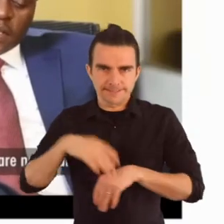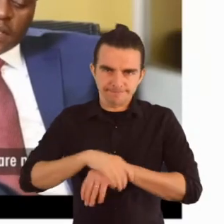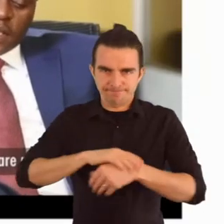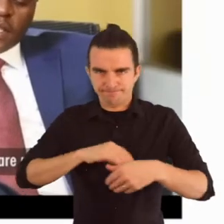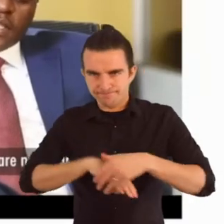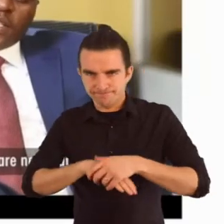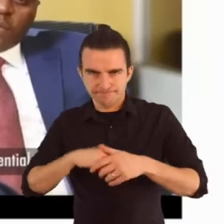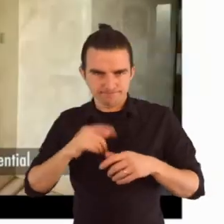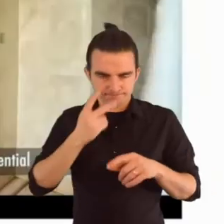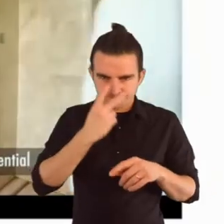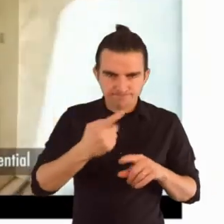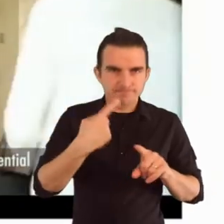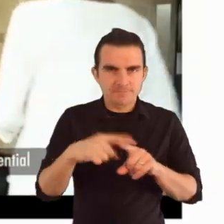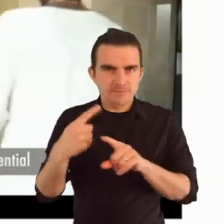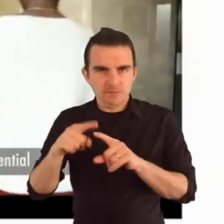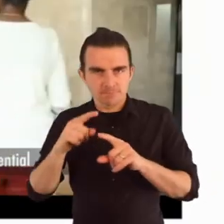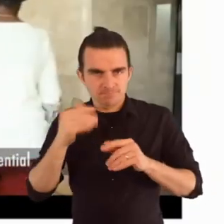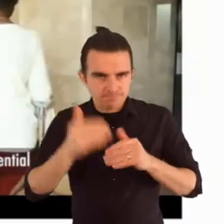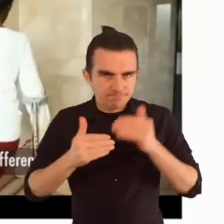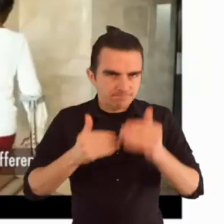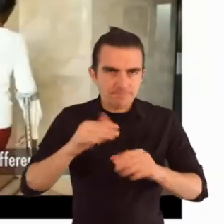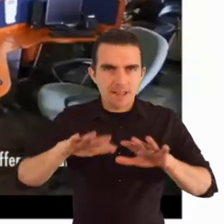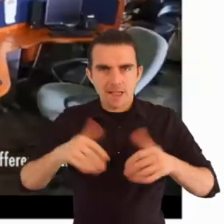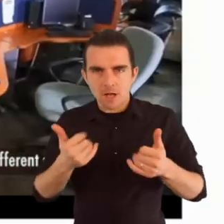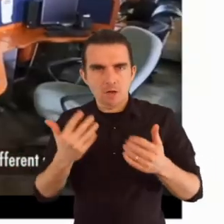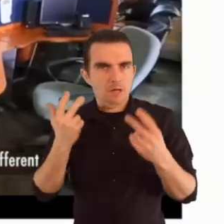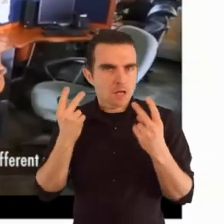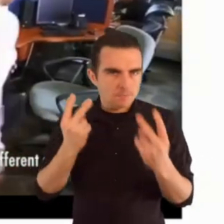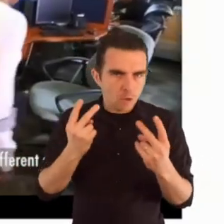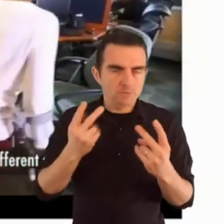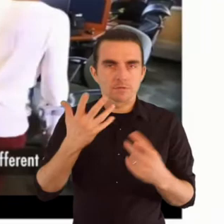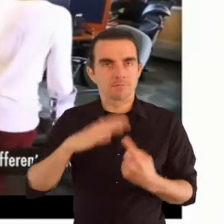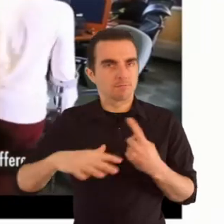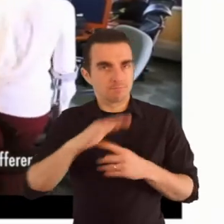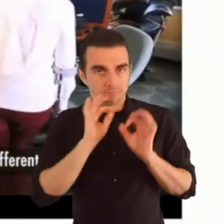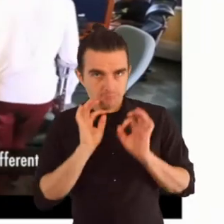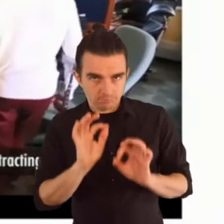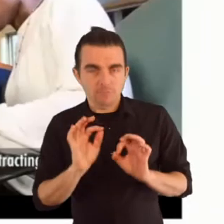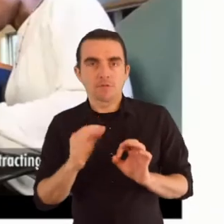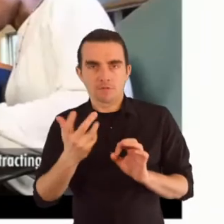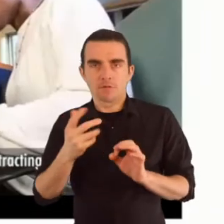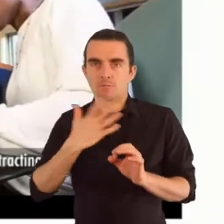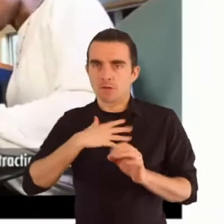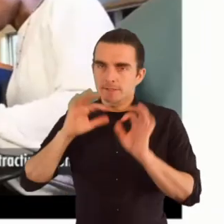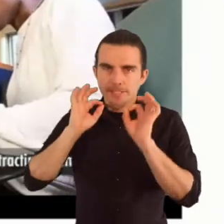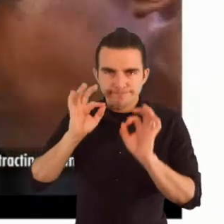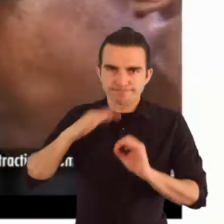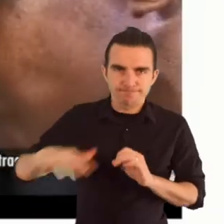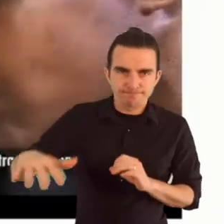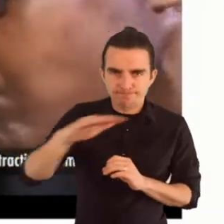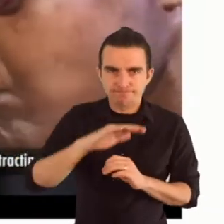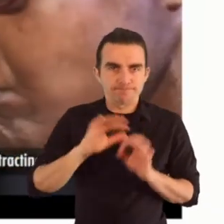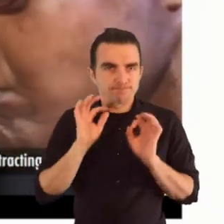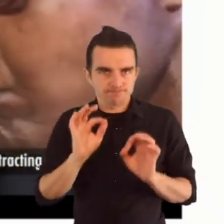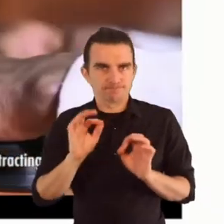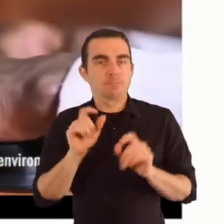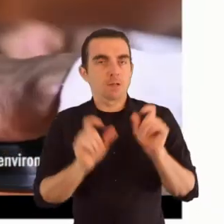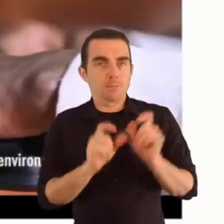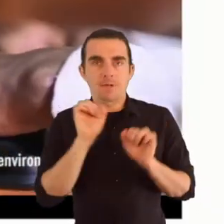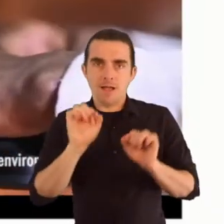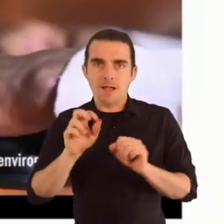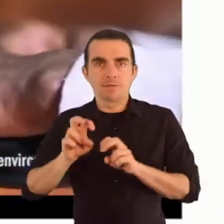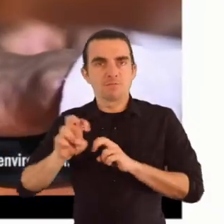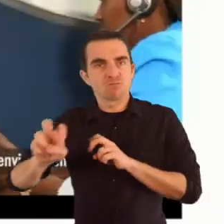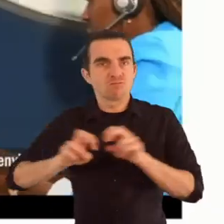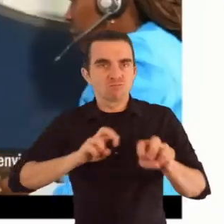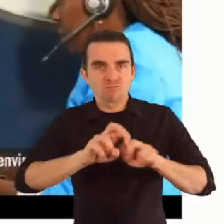are necessary to make them achieve their potential. And we're working towards that through different strategies. One that's very important is around attracting them.